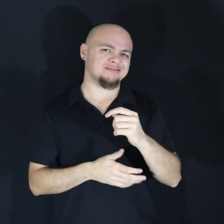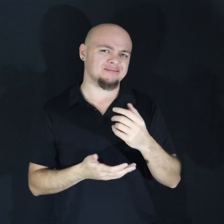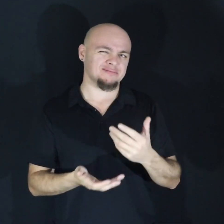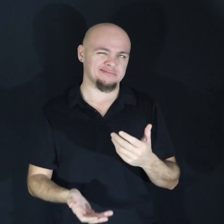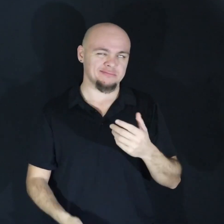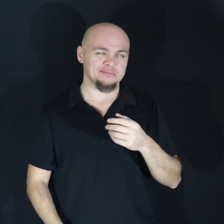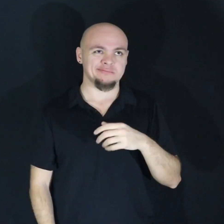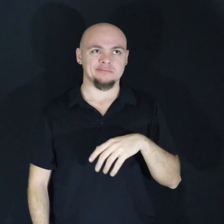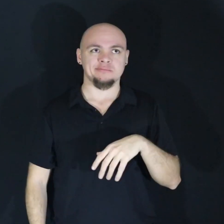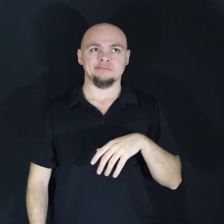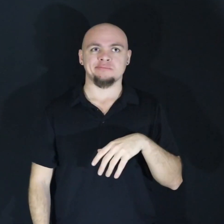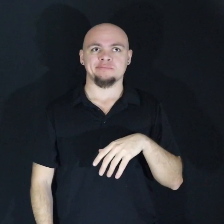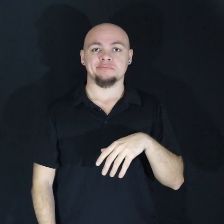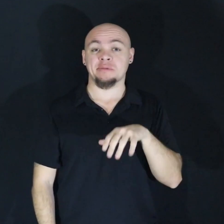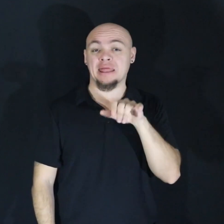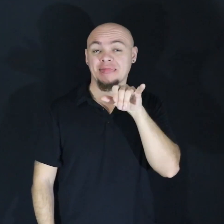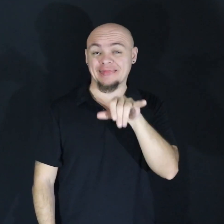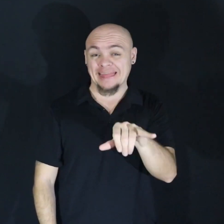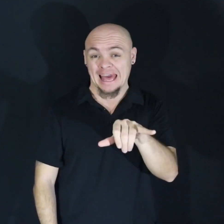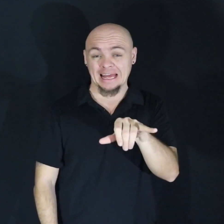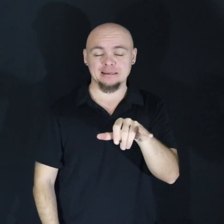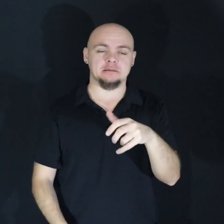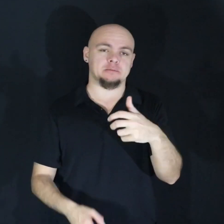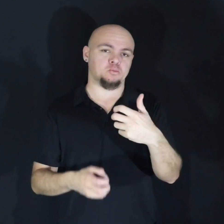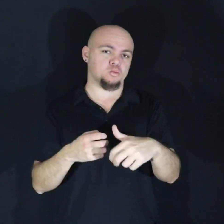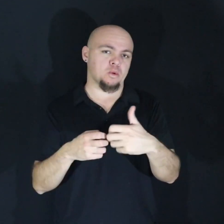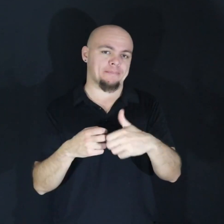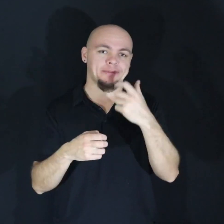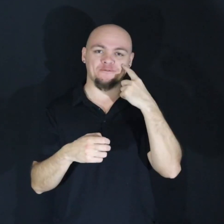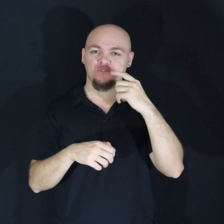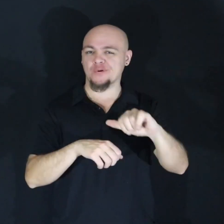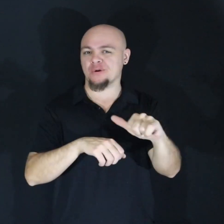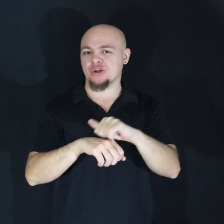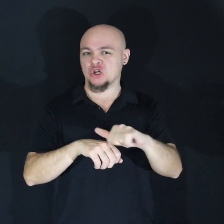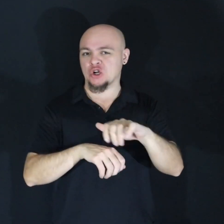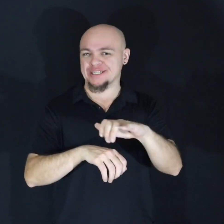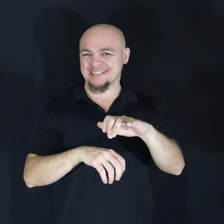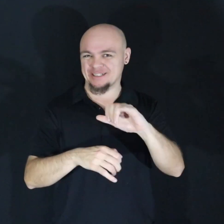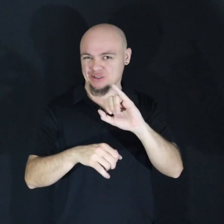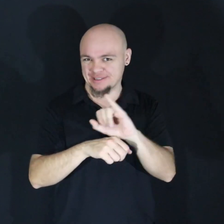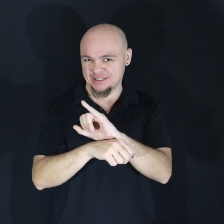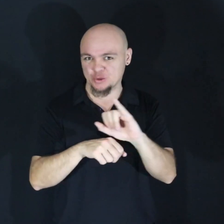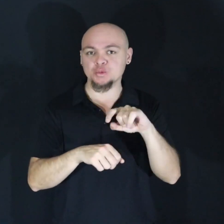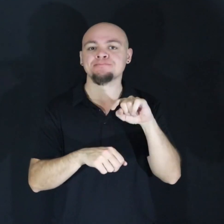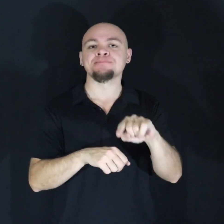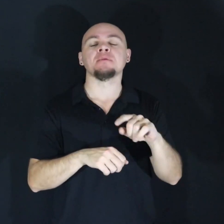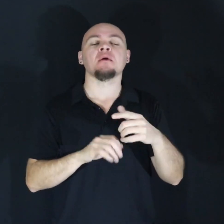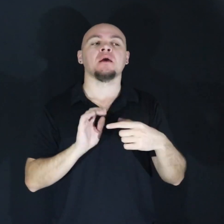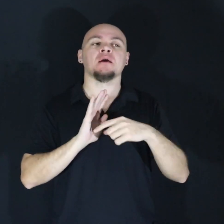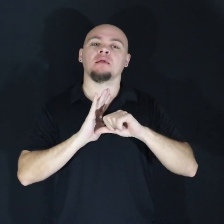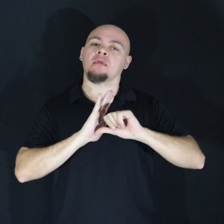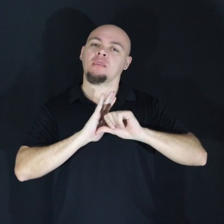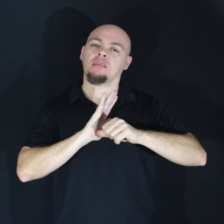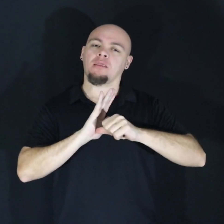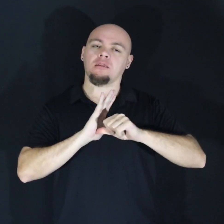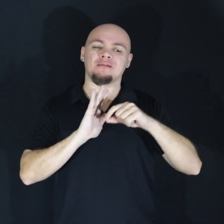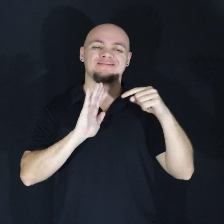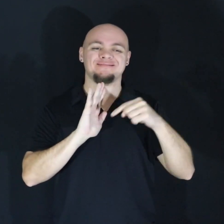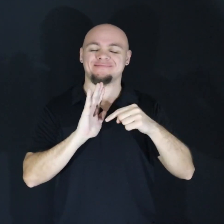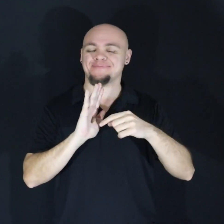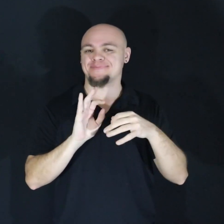This is a huge problem in the architecture industry. It highlights a much bigger